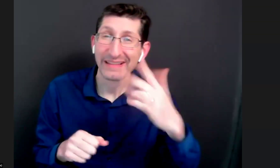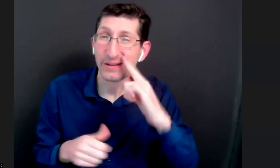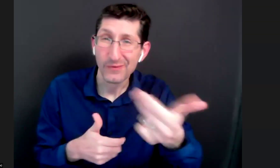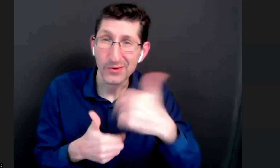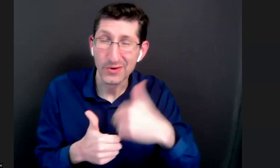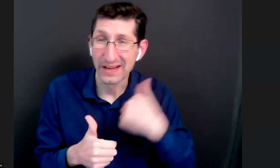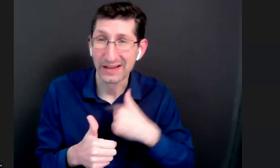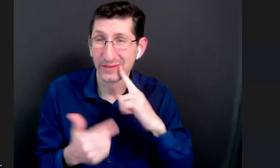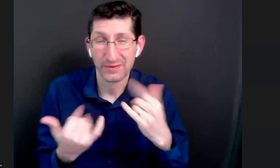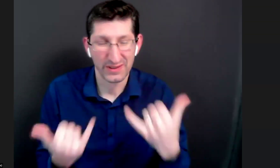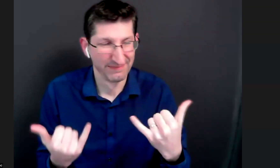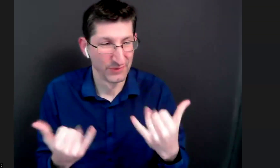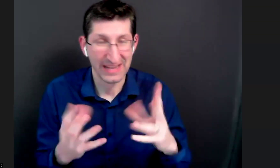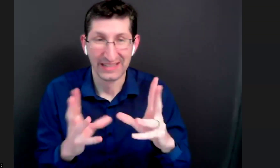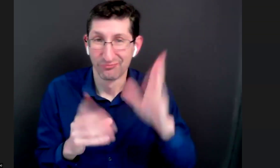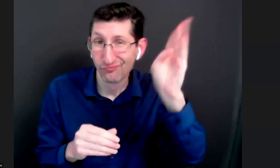today.